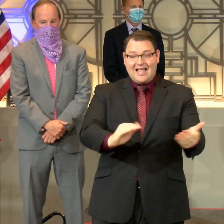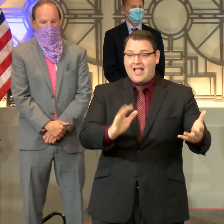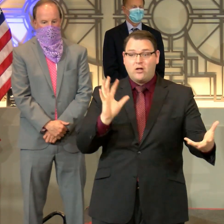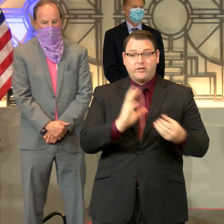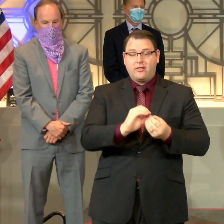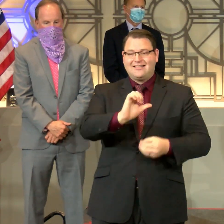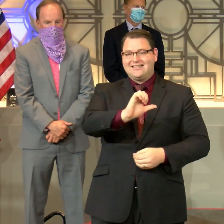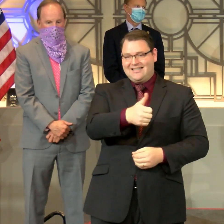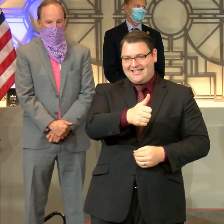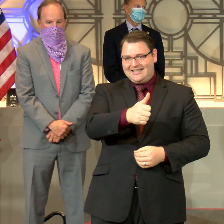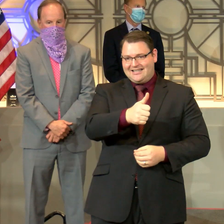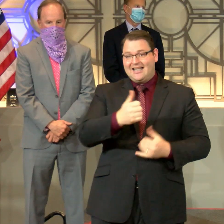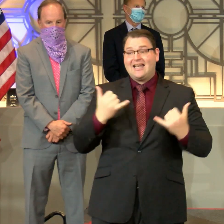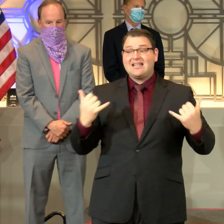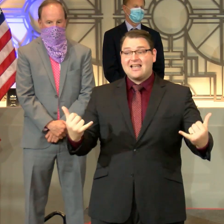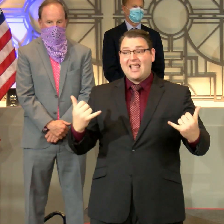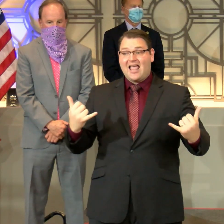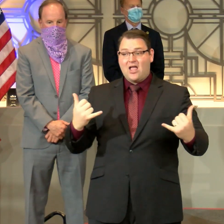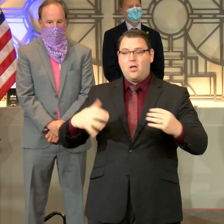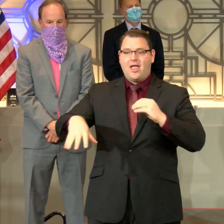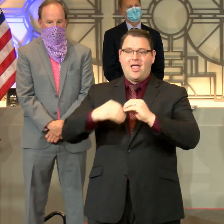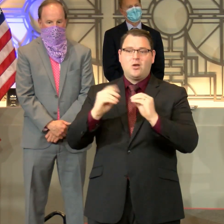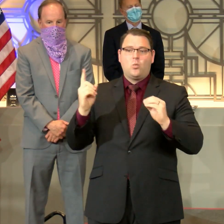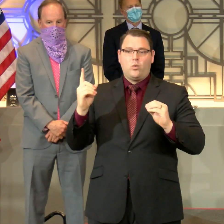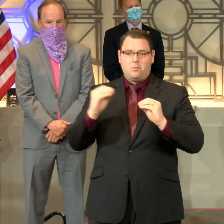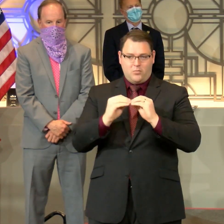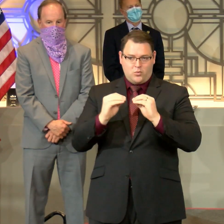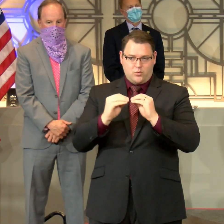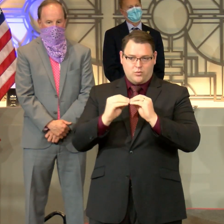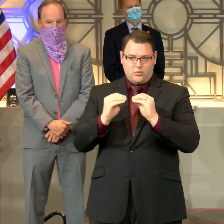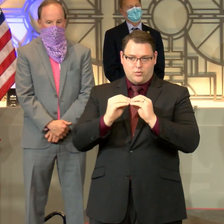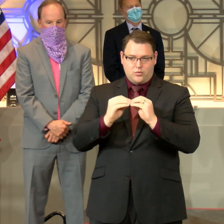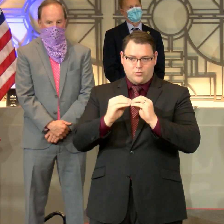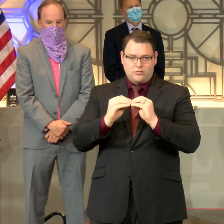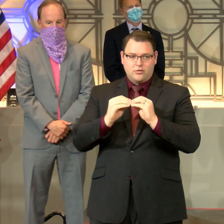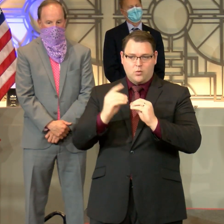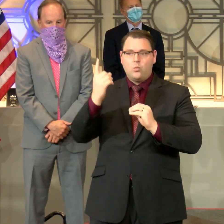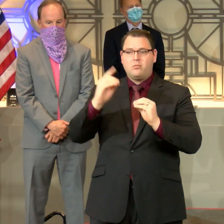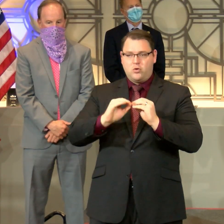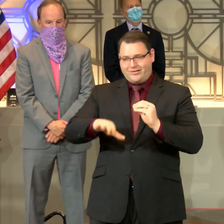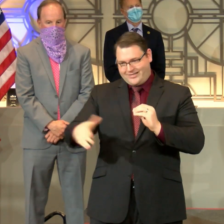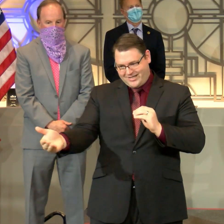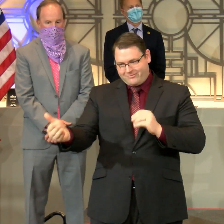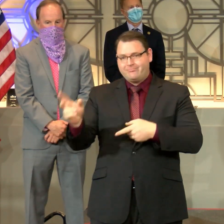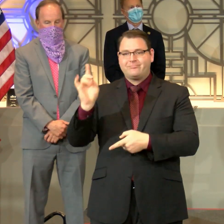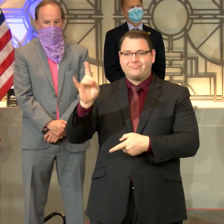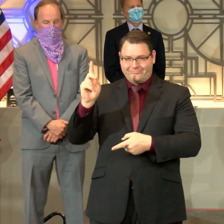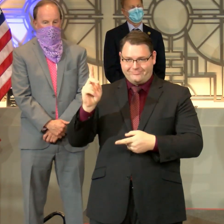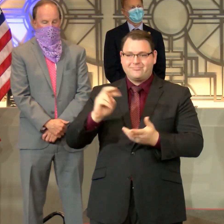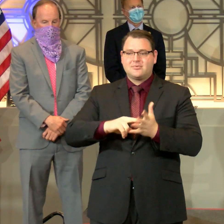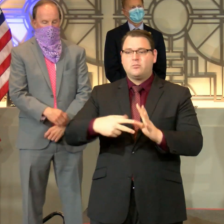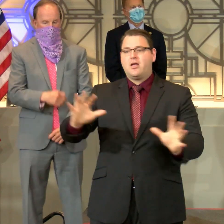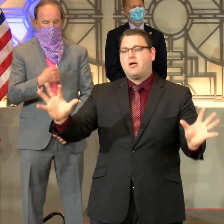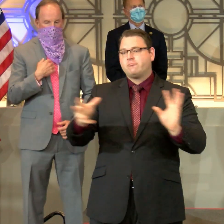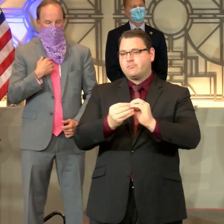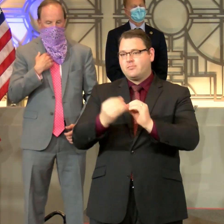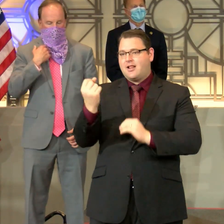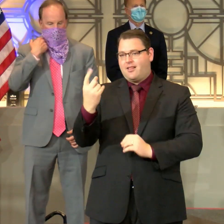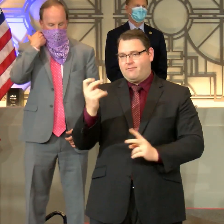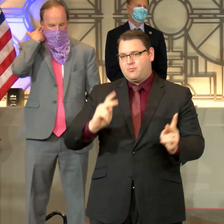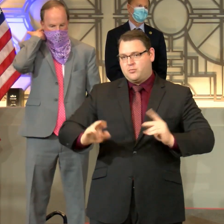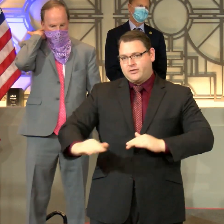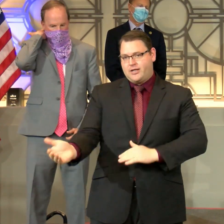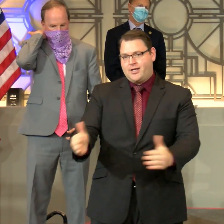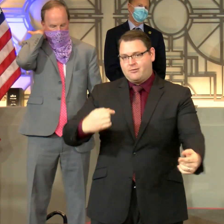adding 1 more death to that list. That brings the city of Houston's total to 11. And to put that in some